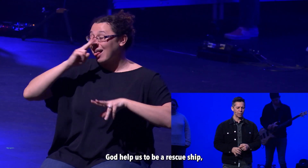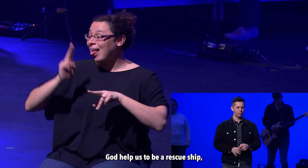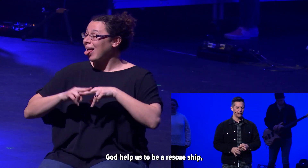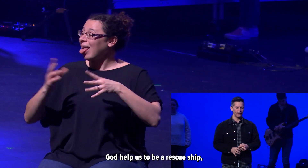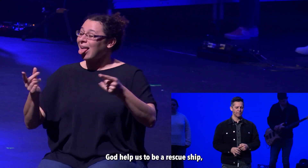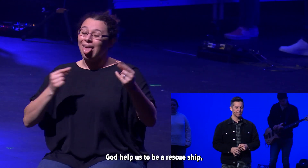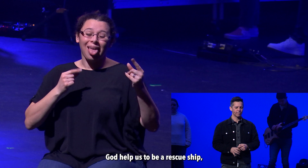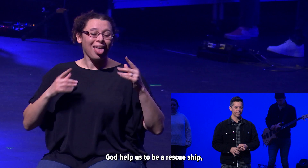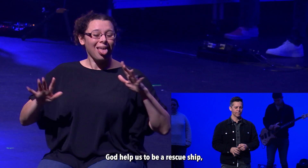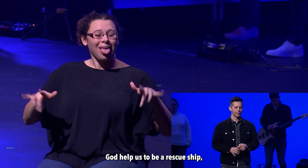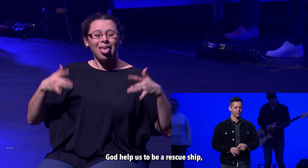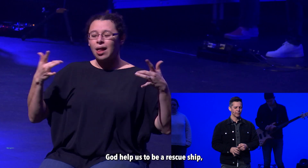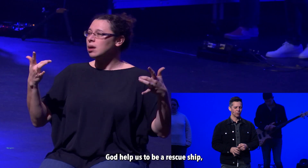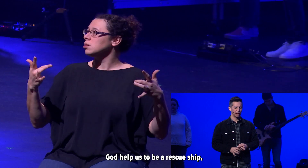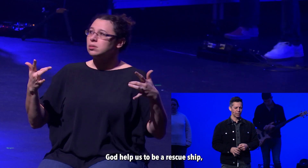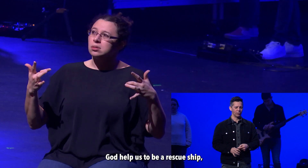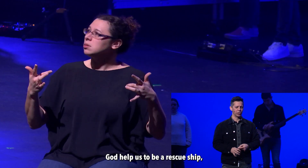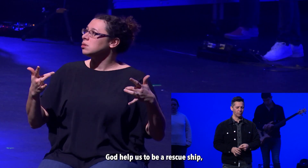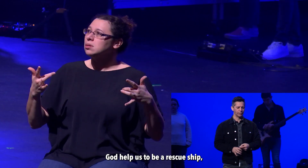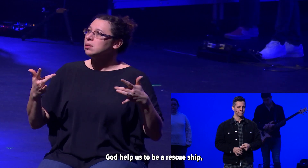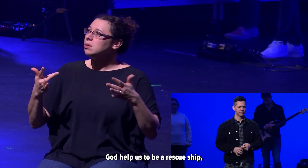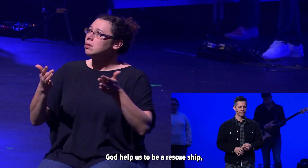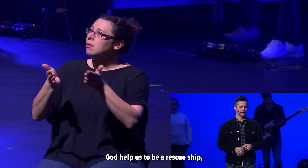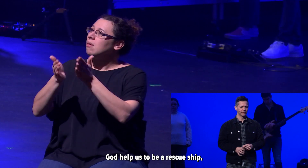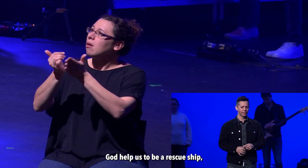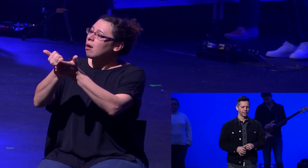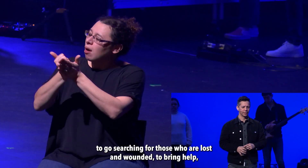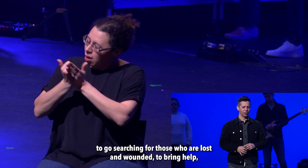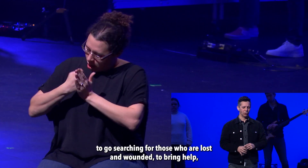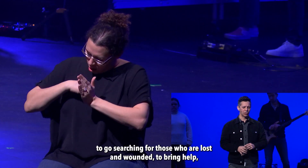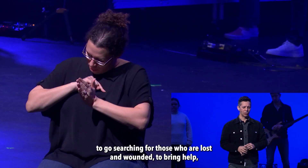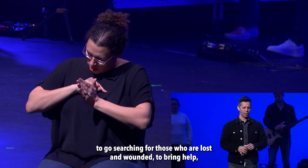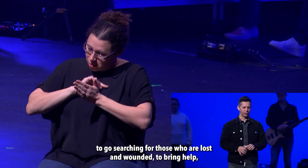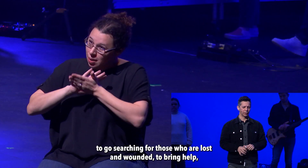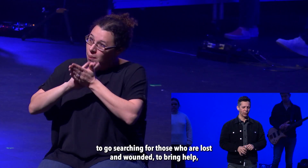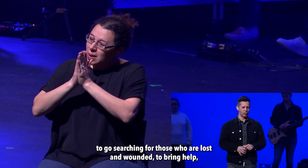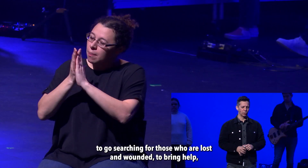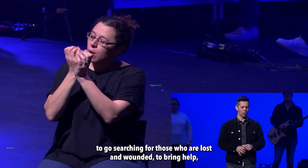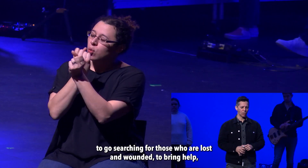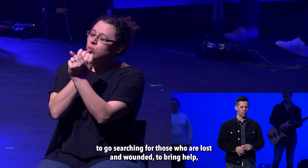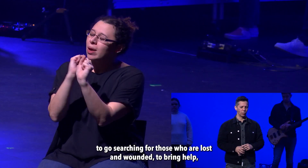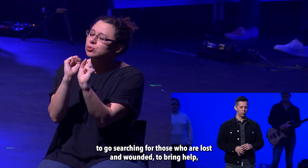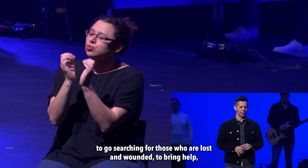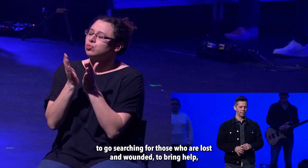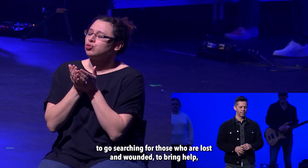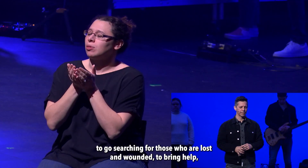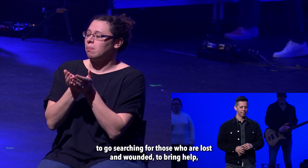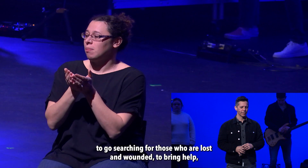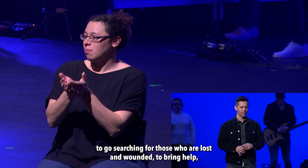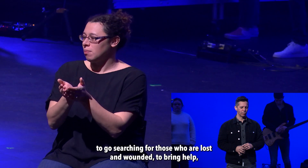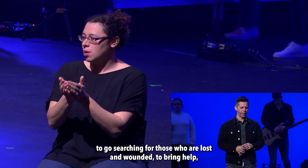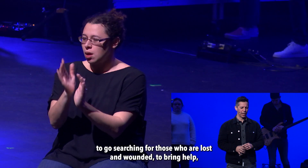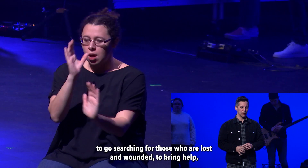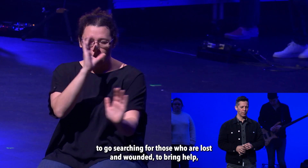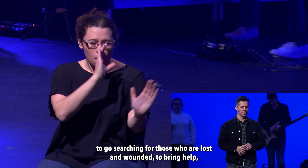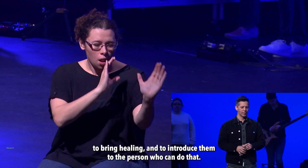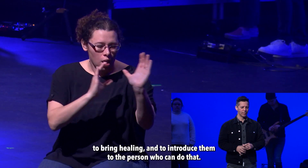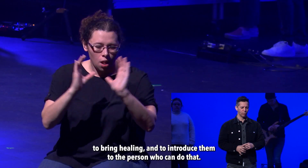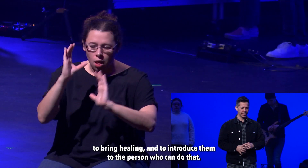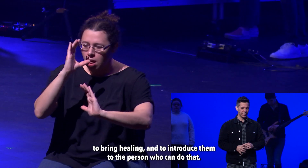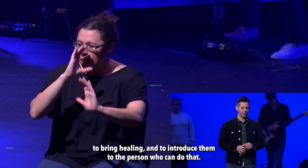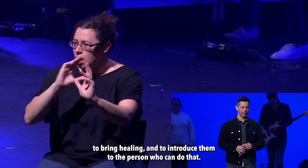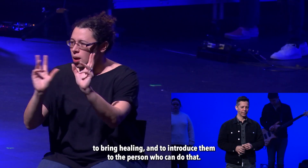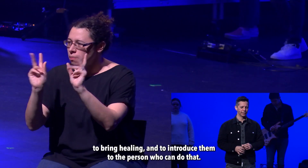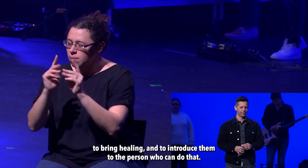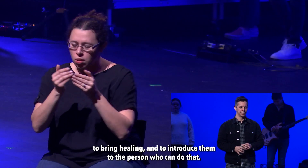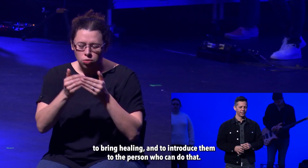God, help us to be a rescue ship that goes searching for those who are lost and wounded, to bring help, to